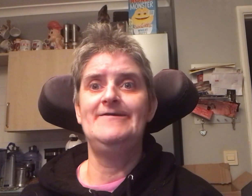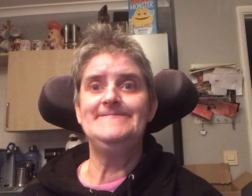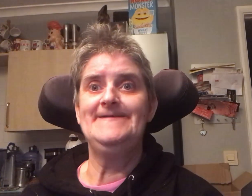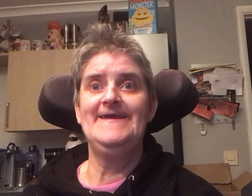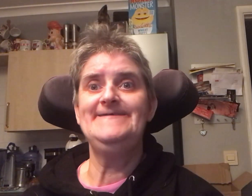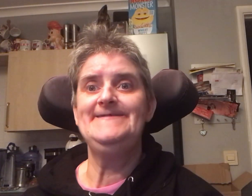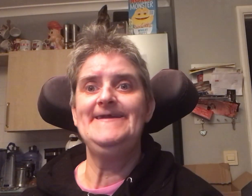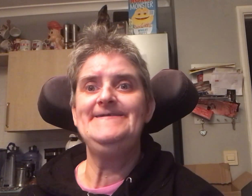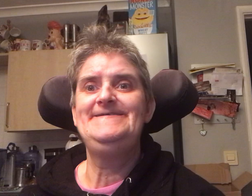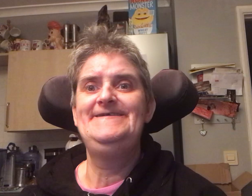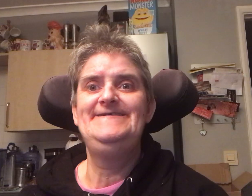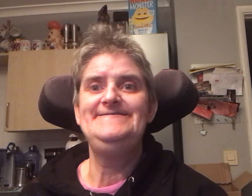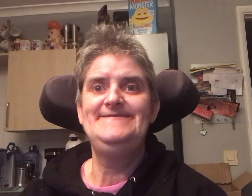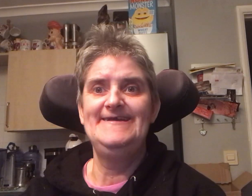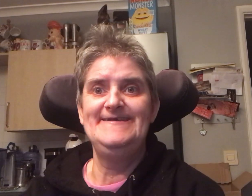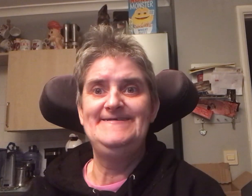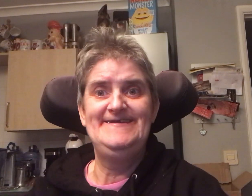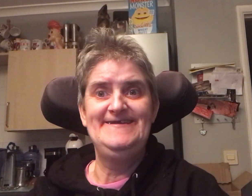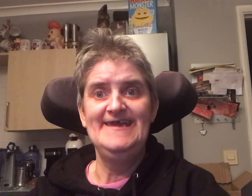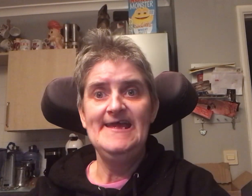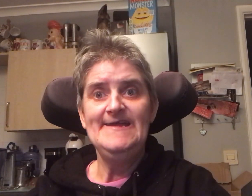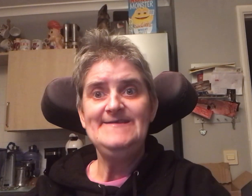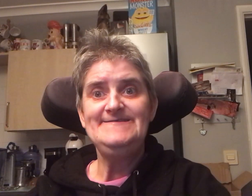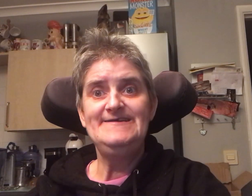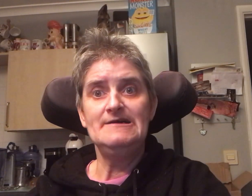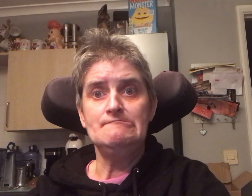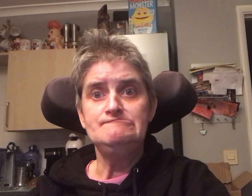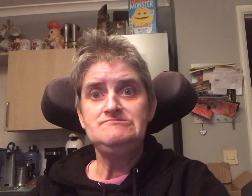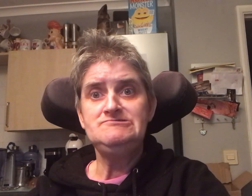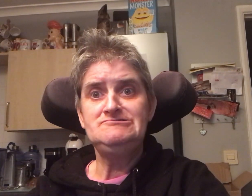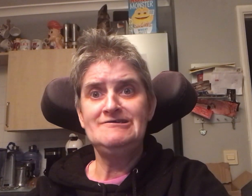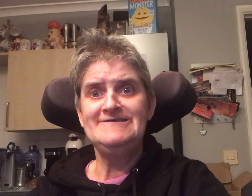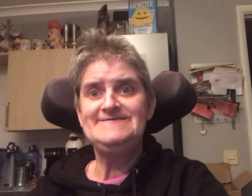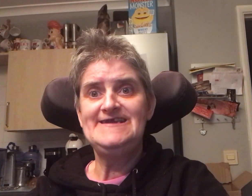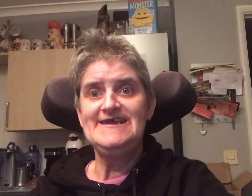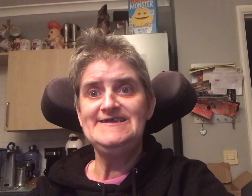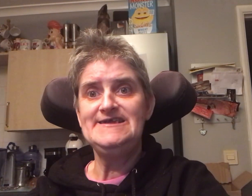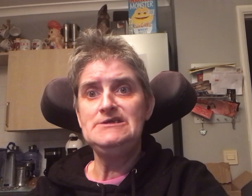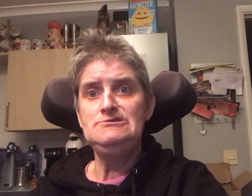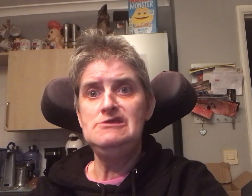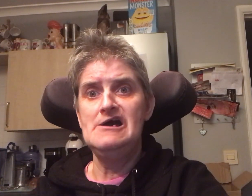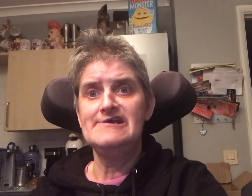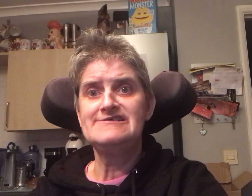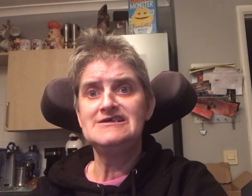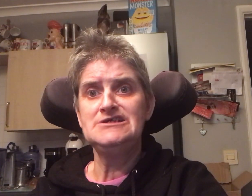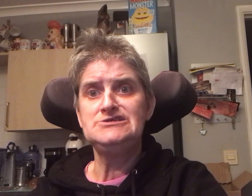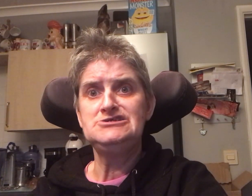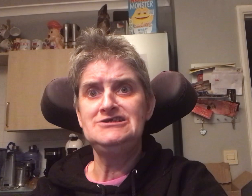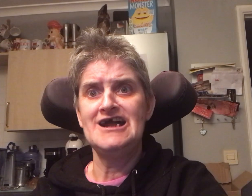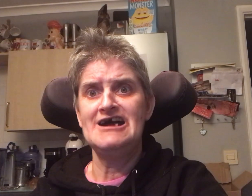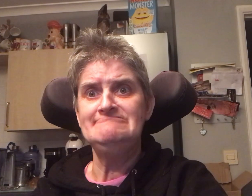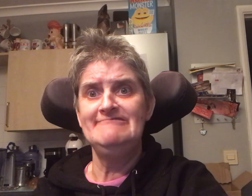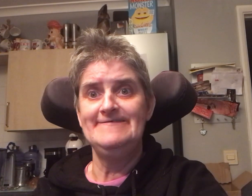everybody needs to stop treating you like a